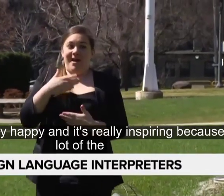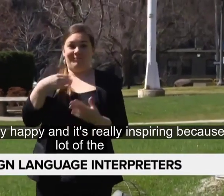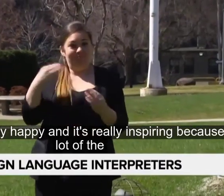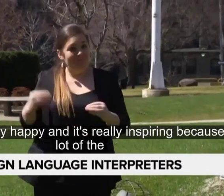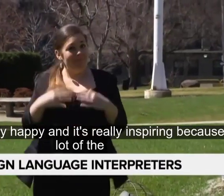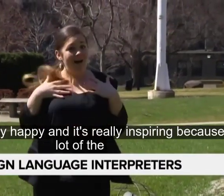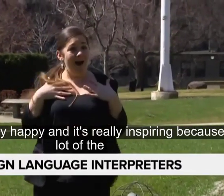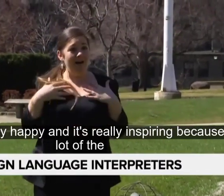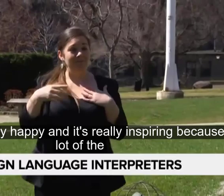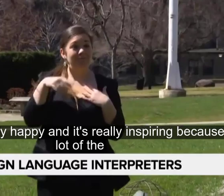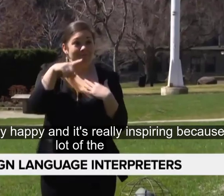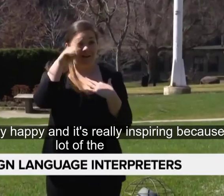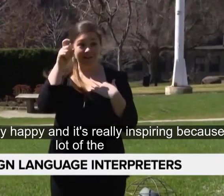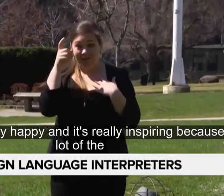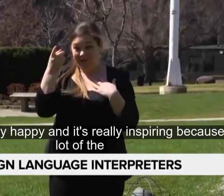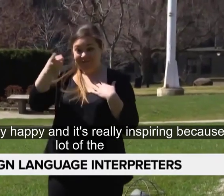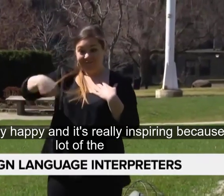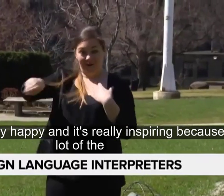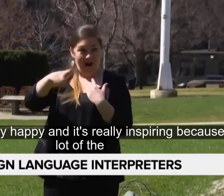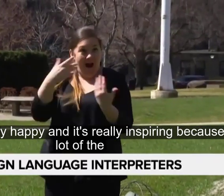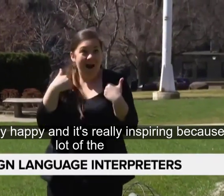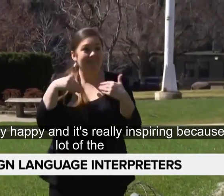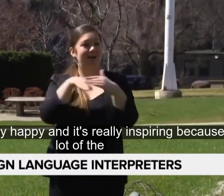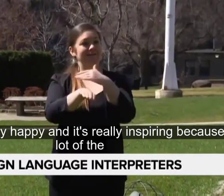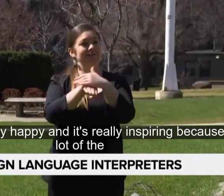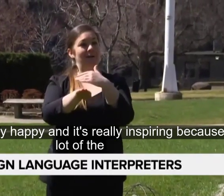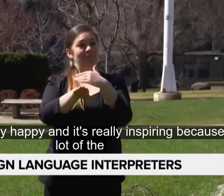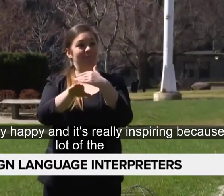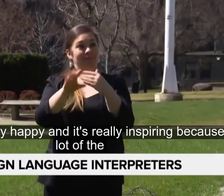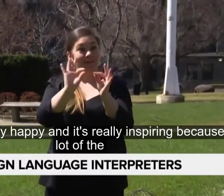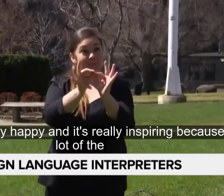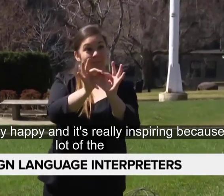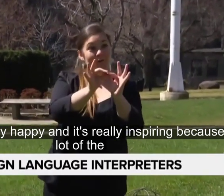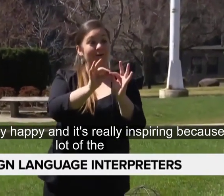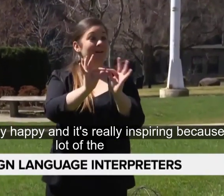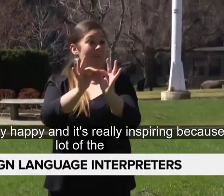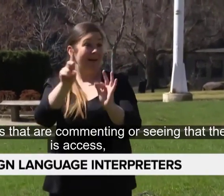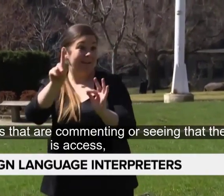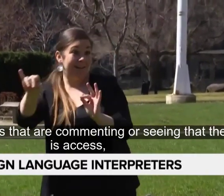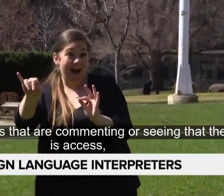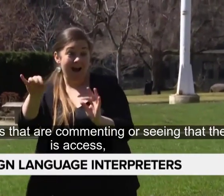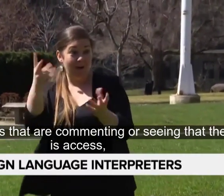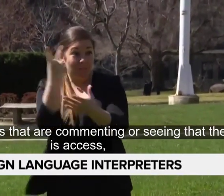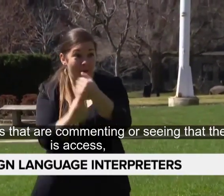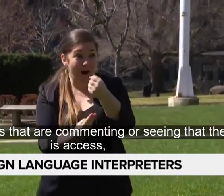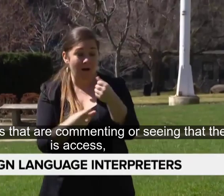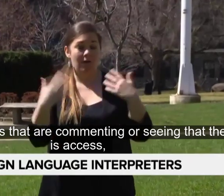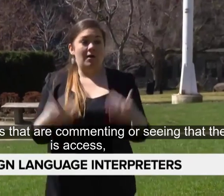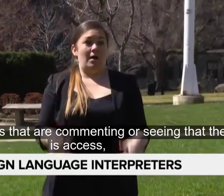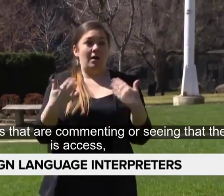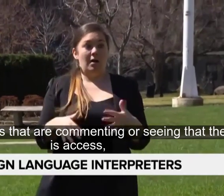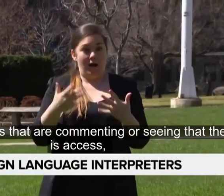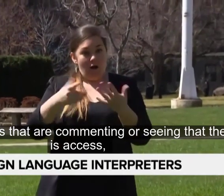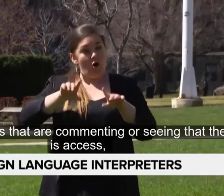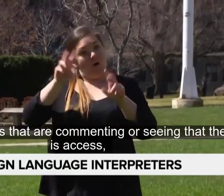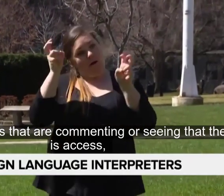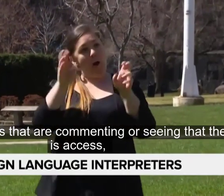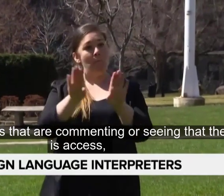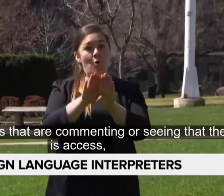Well, I'm really happy and it's really inspiring because a lot of the deaf Ontarians that are commenting are seeing that there is